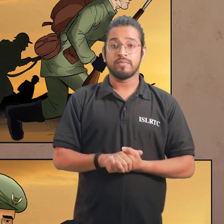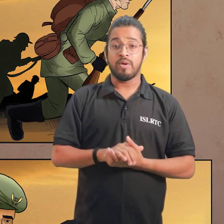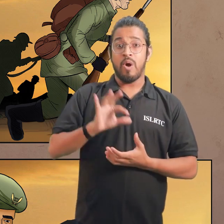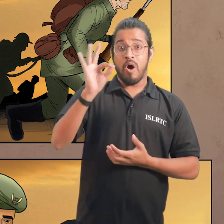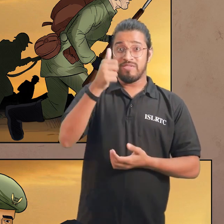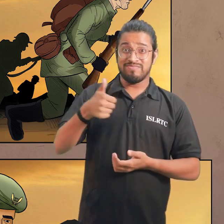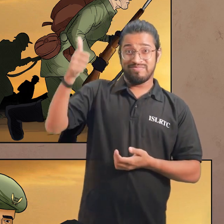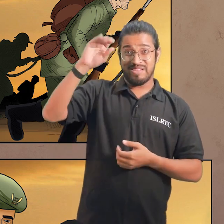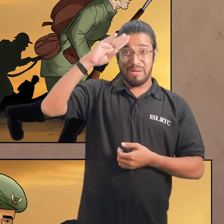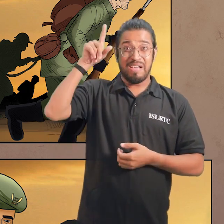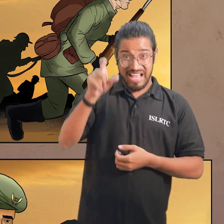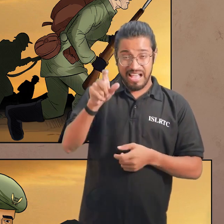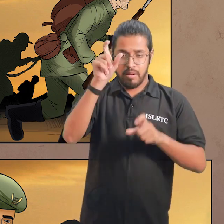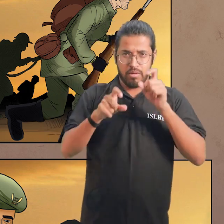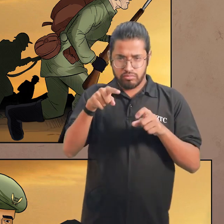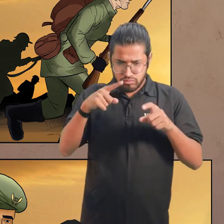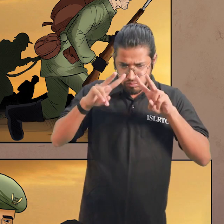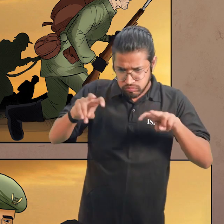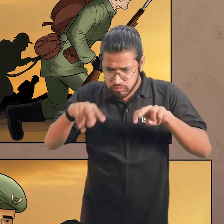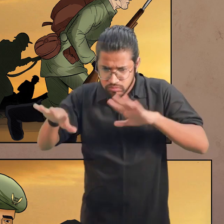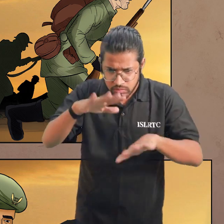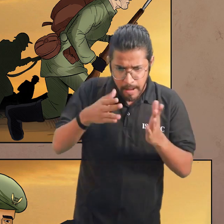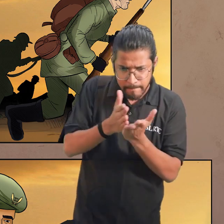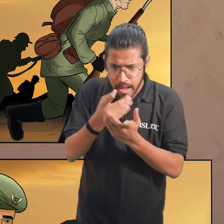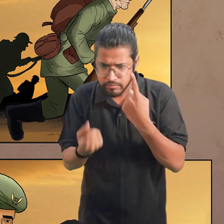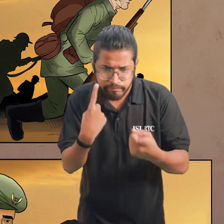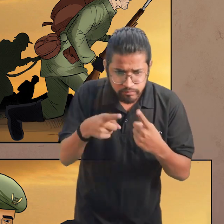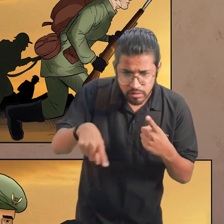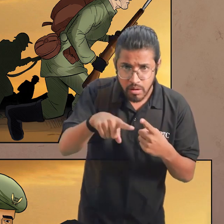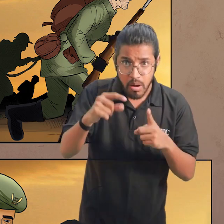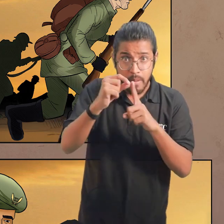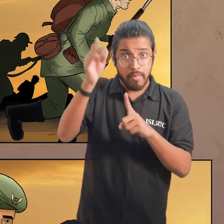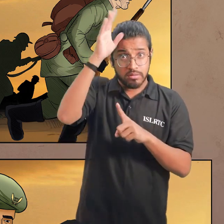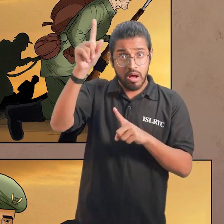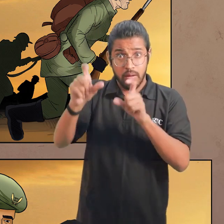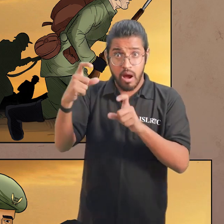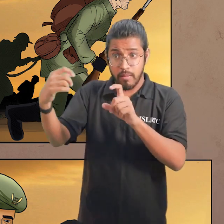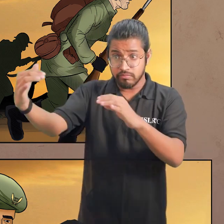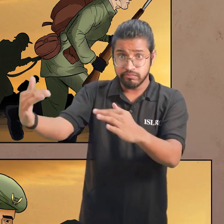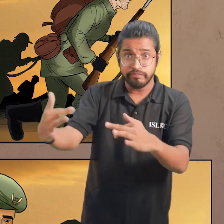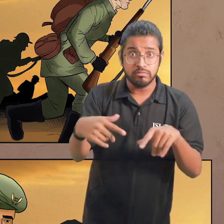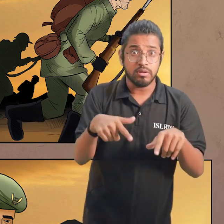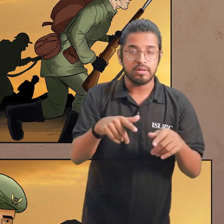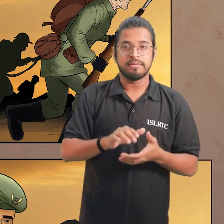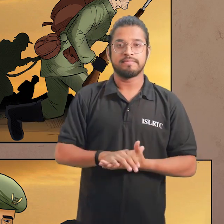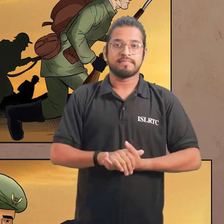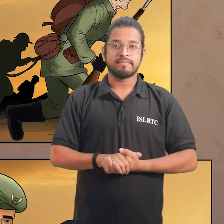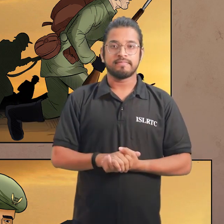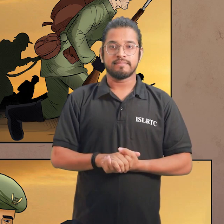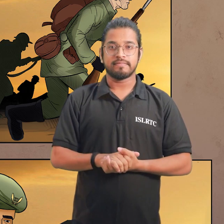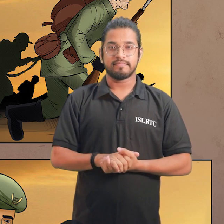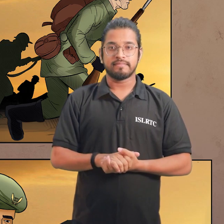Senior officers were poring over the map and understanding the extent of